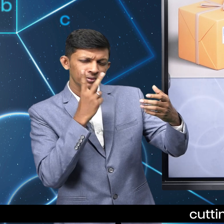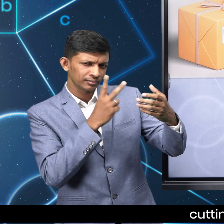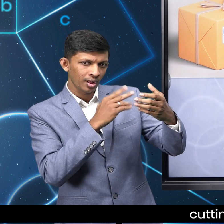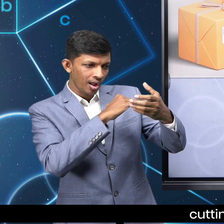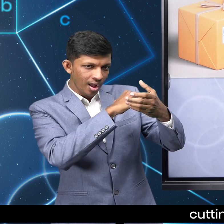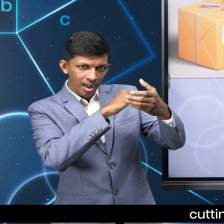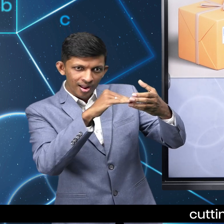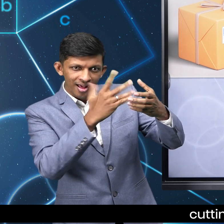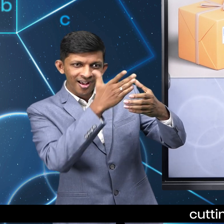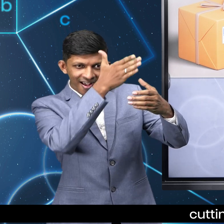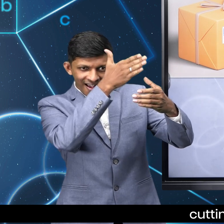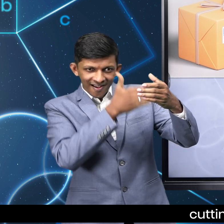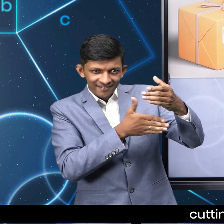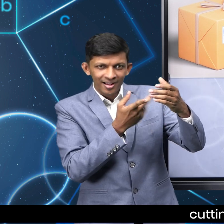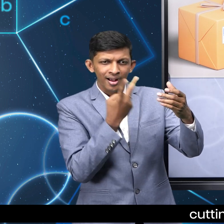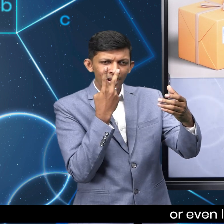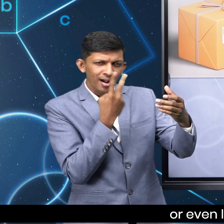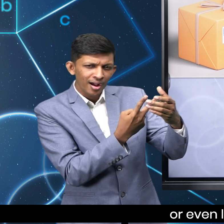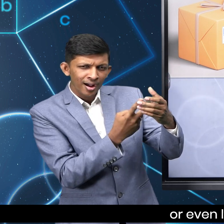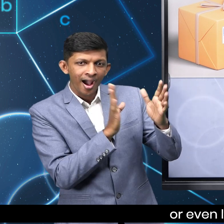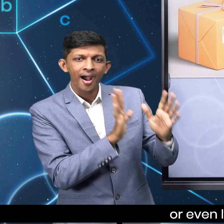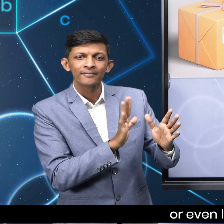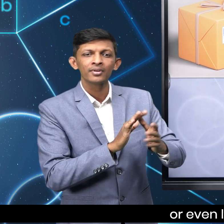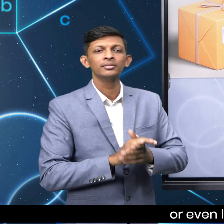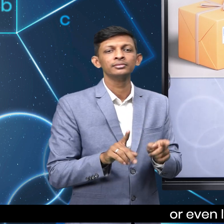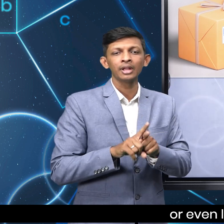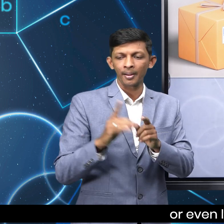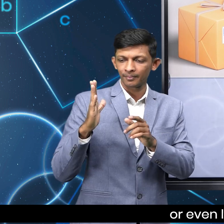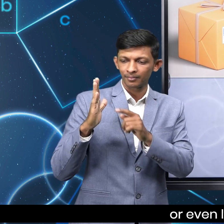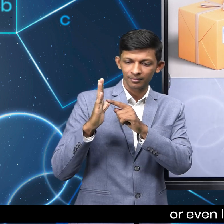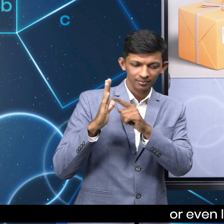into sections, or even looking at their shadows.